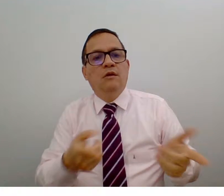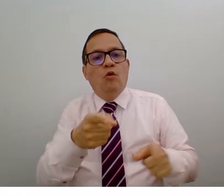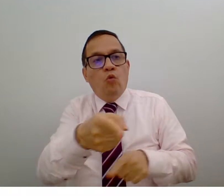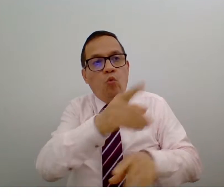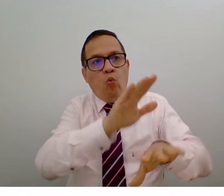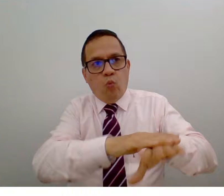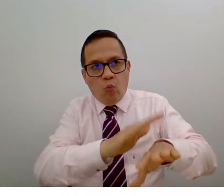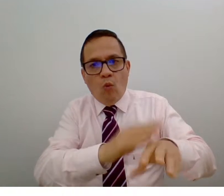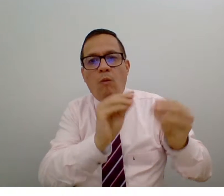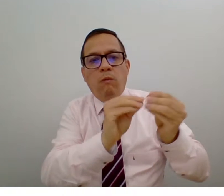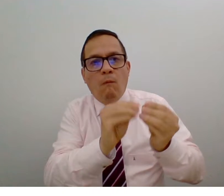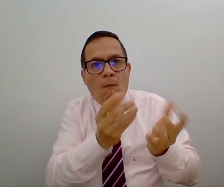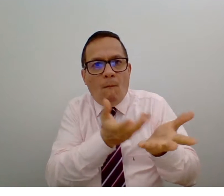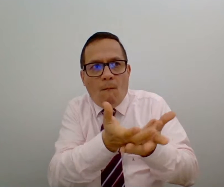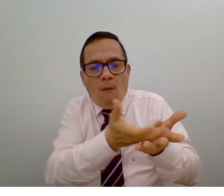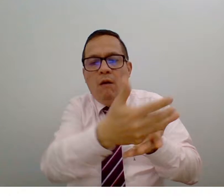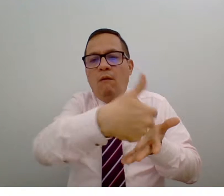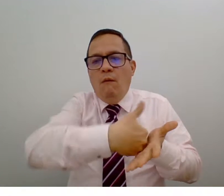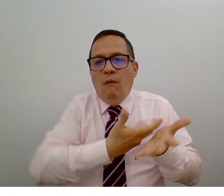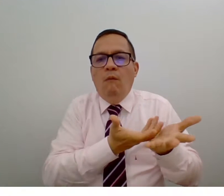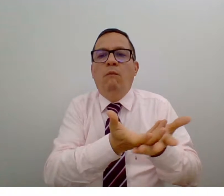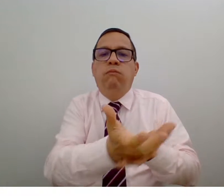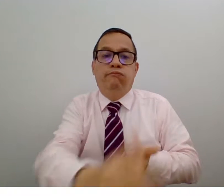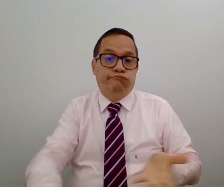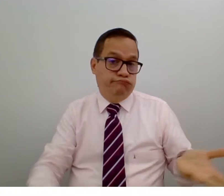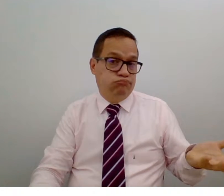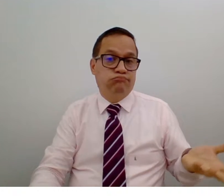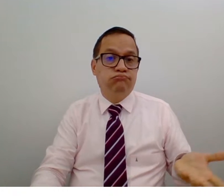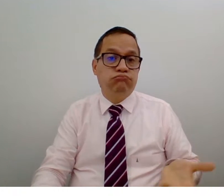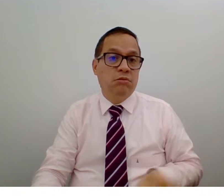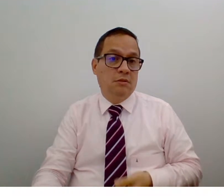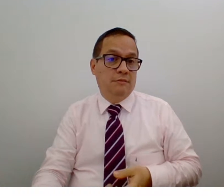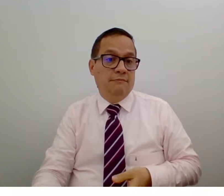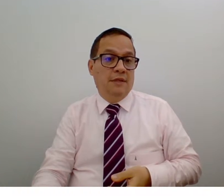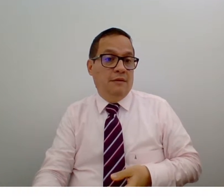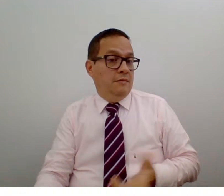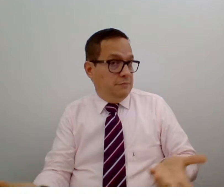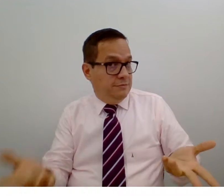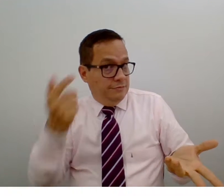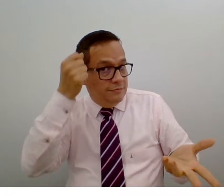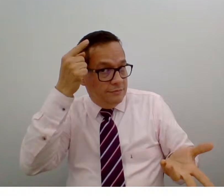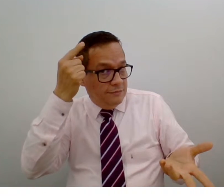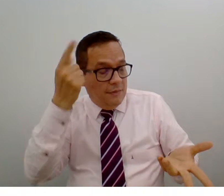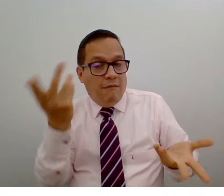Comment your mates' fables by giving your point of view about their compositions.